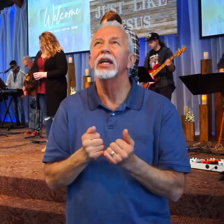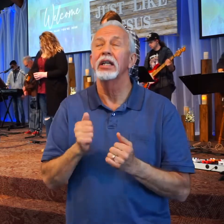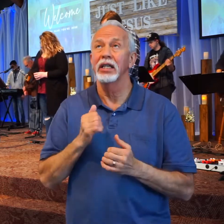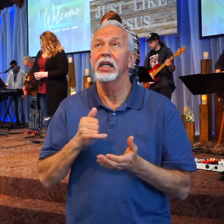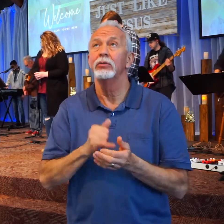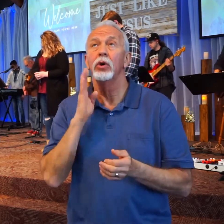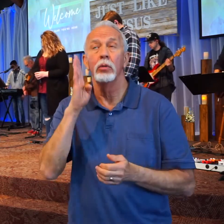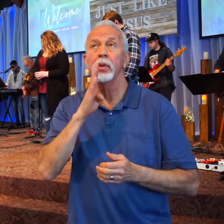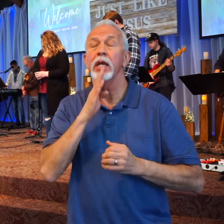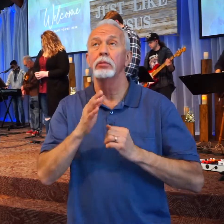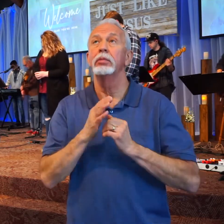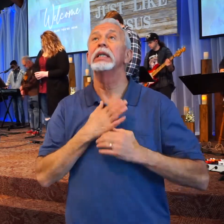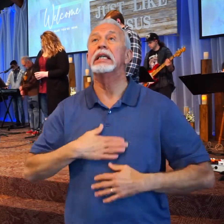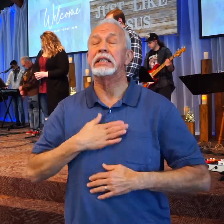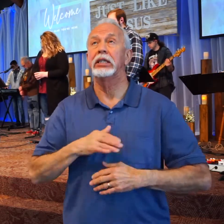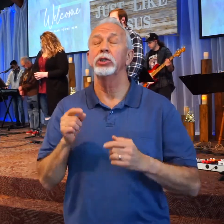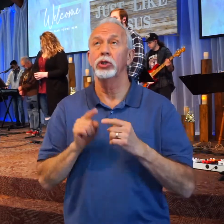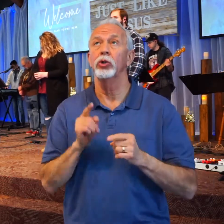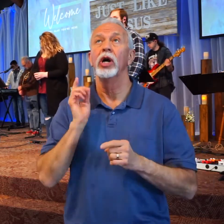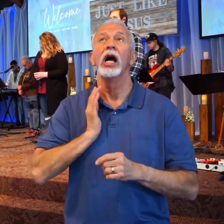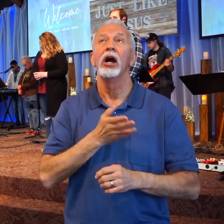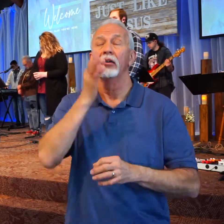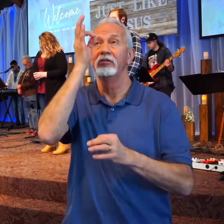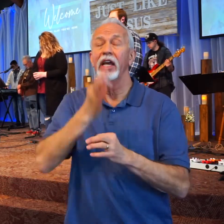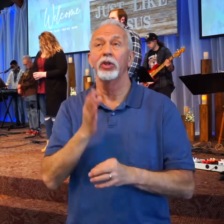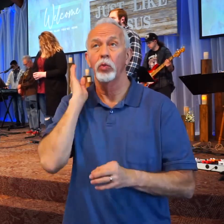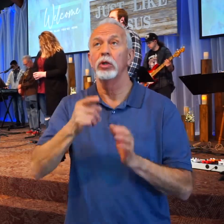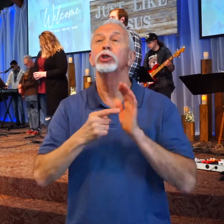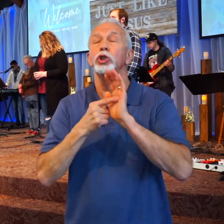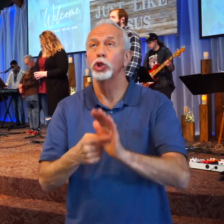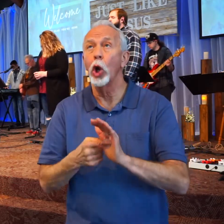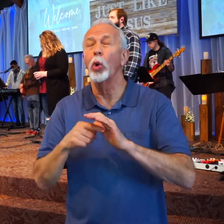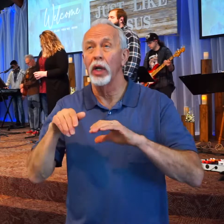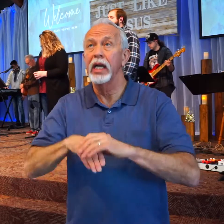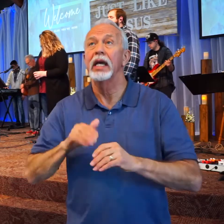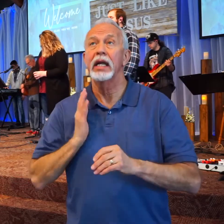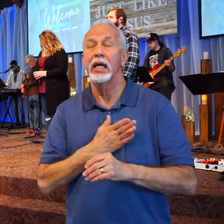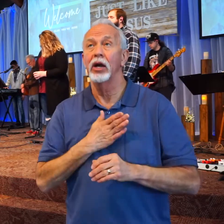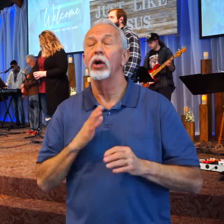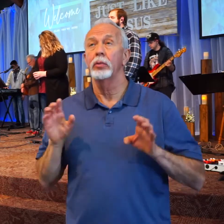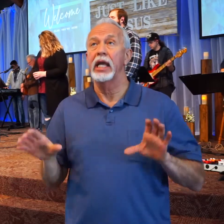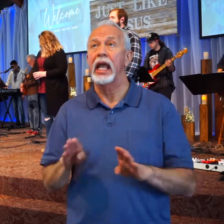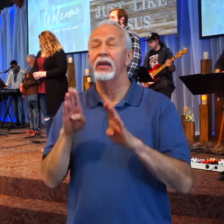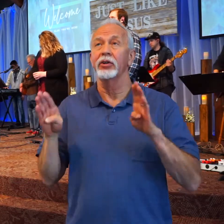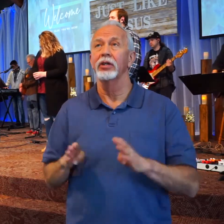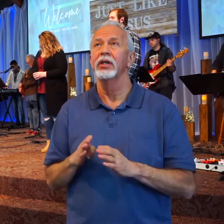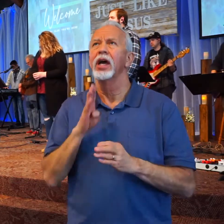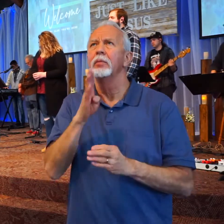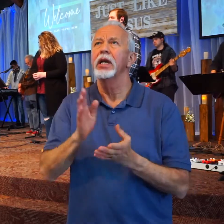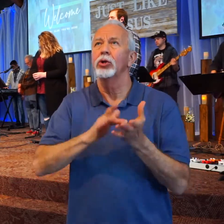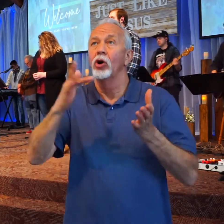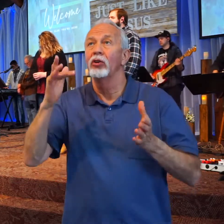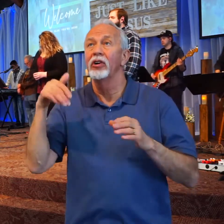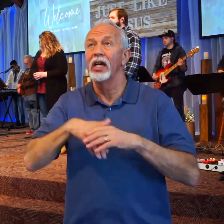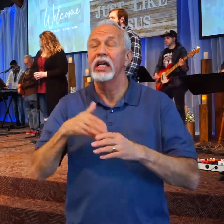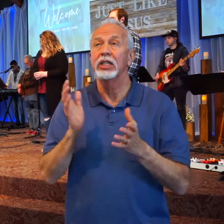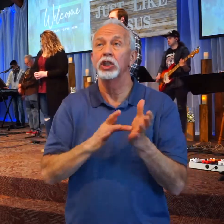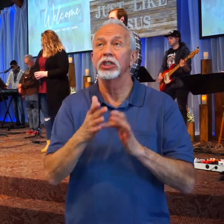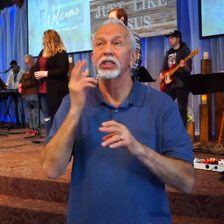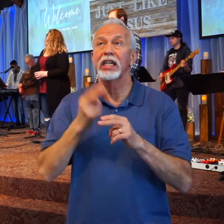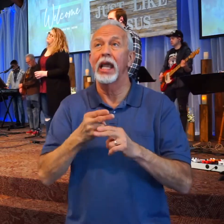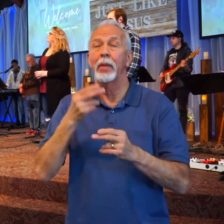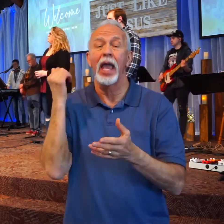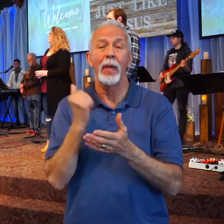our faith in you would be evident and pleasing, Father. Be glorified, be praised. In Jesus' name,